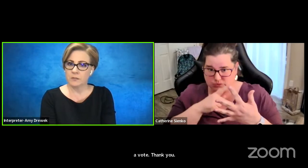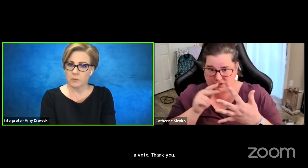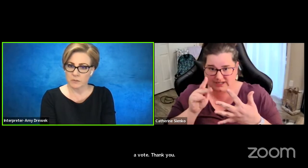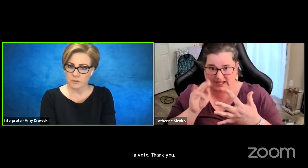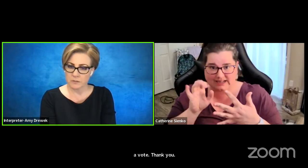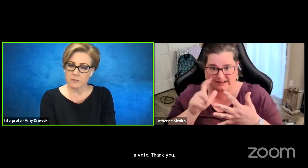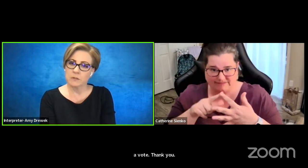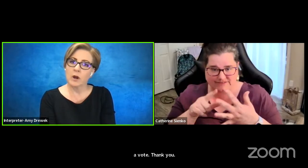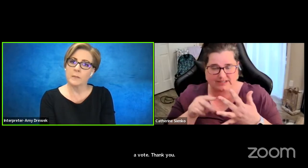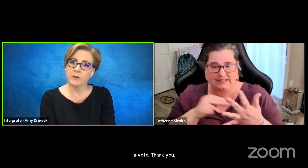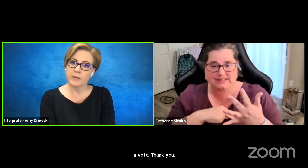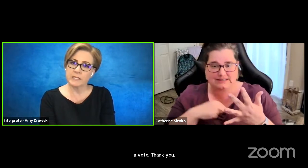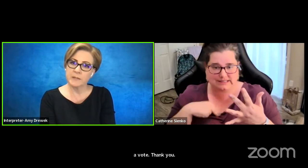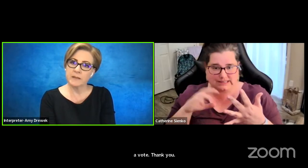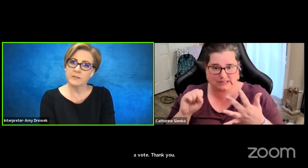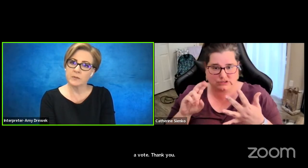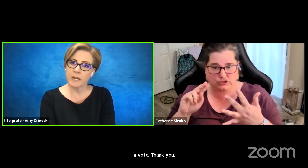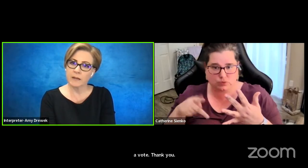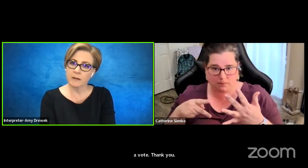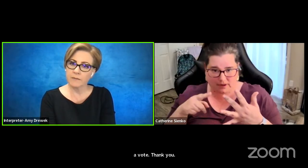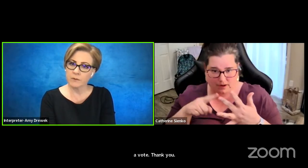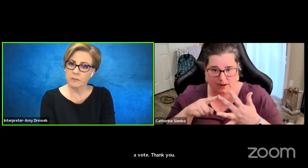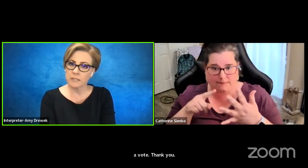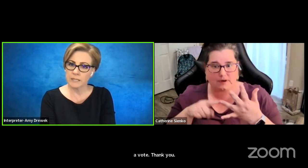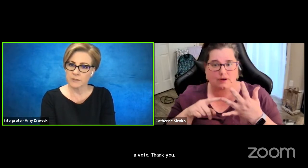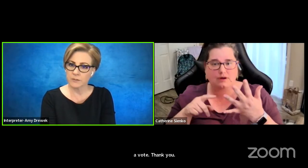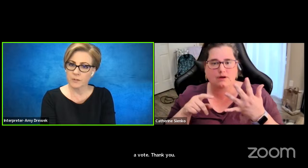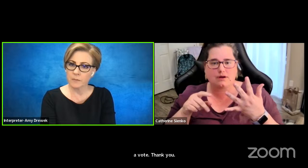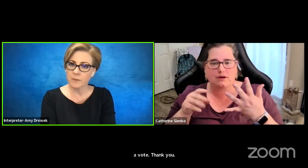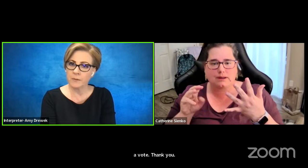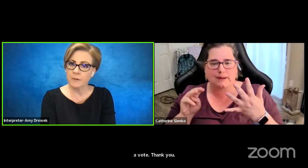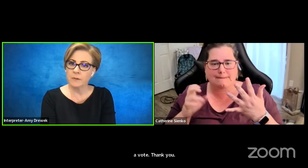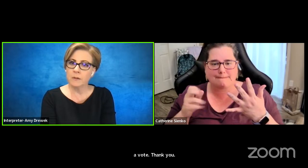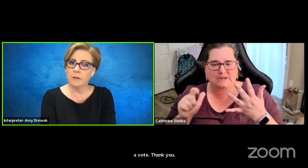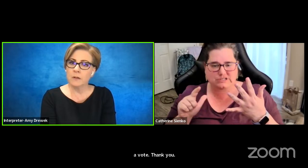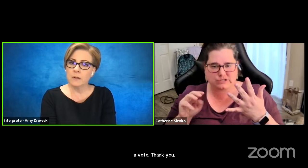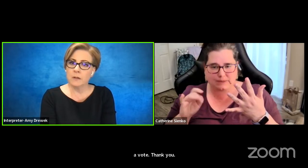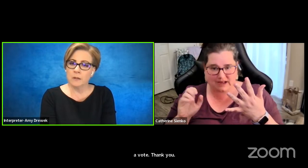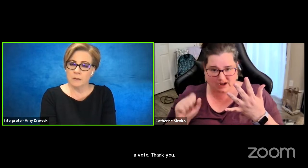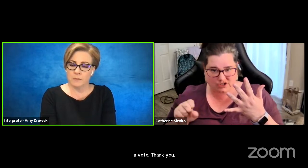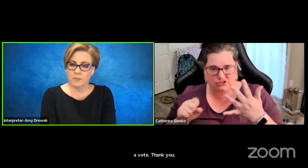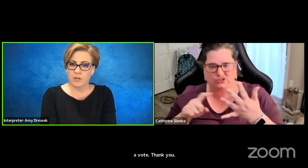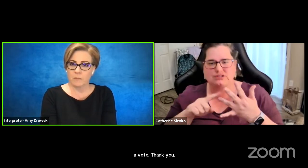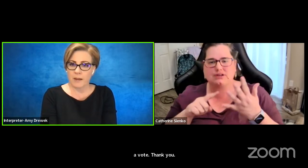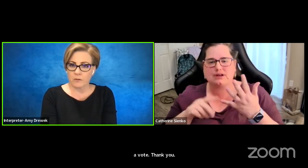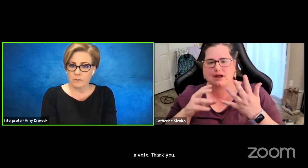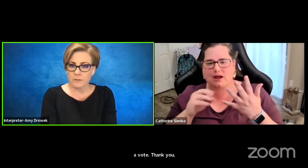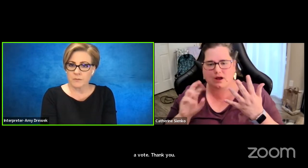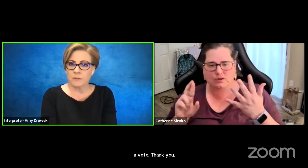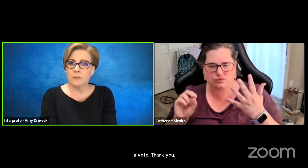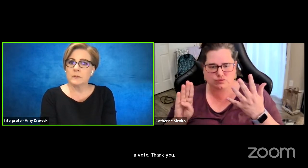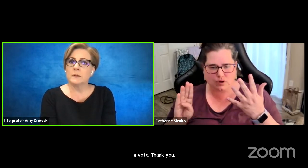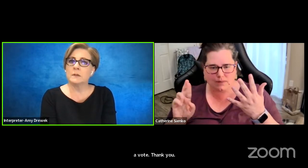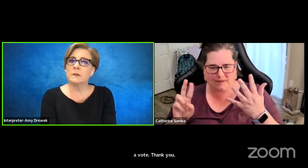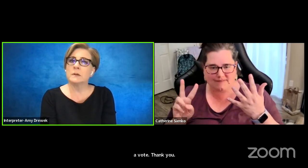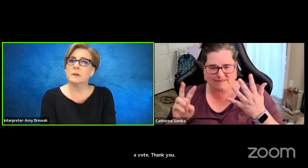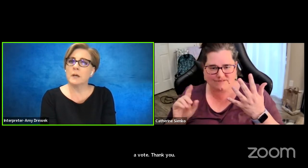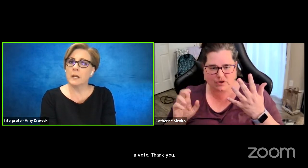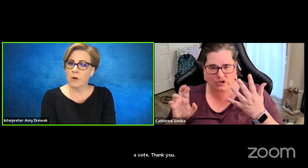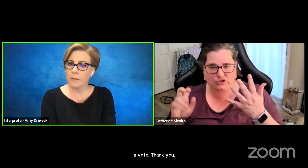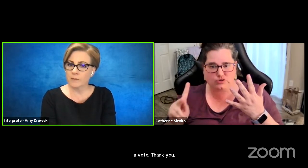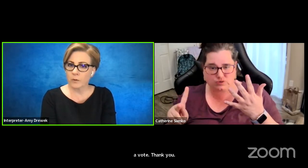the 5 individuals: Carmen Green Smith, Suke Kneifel, Nikki Sukup, Michelle